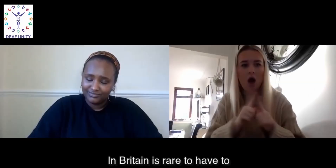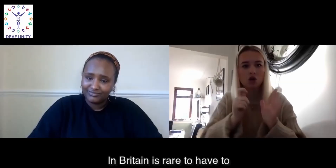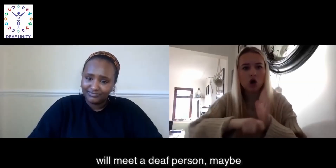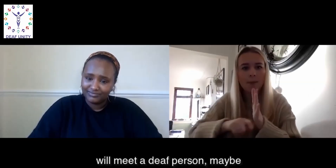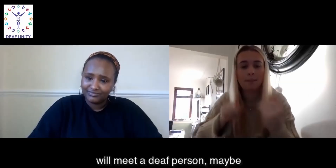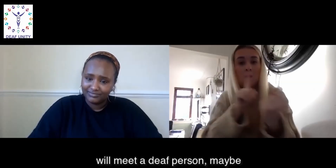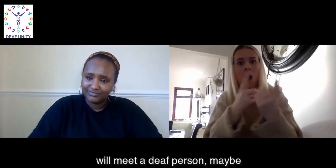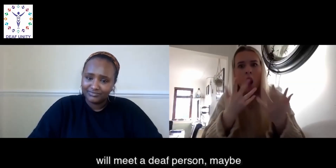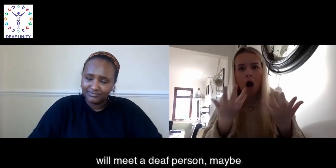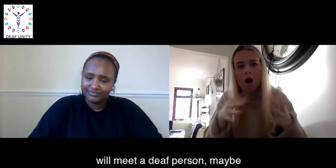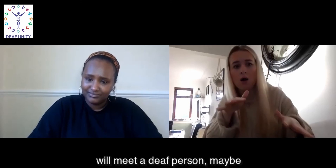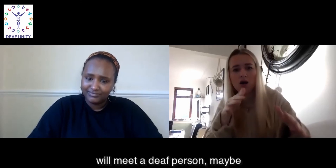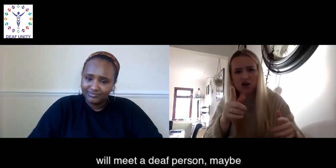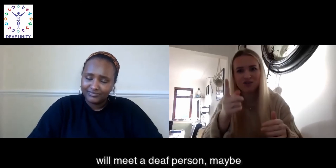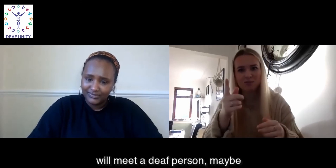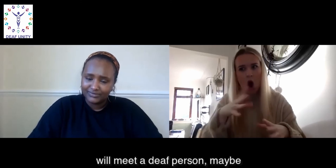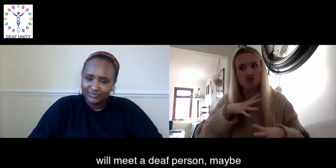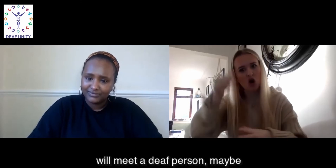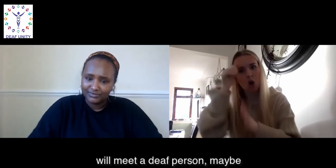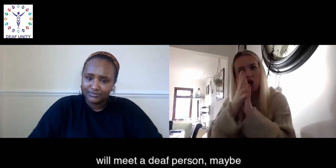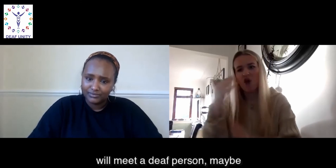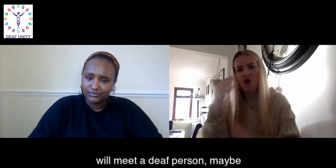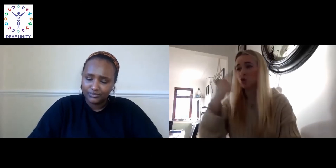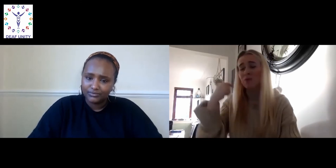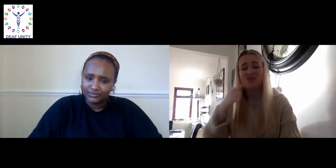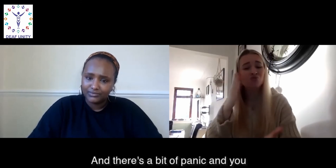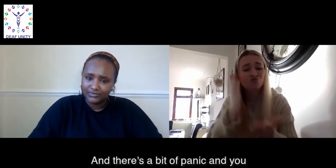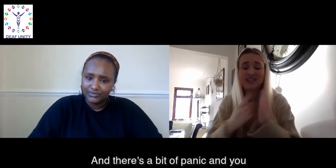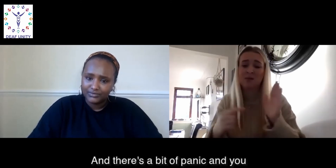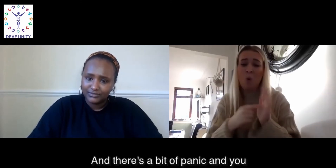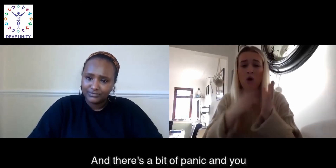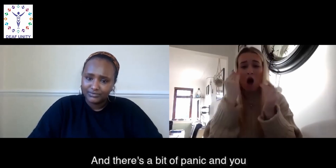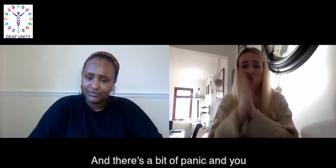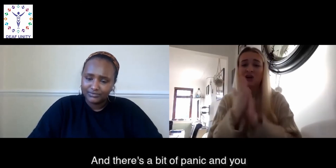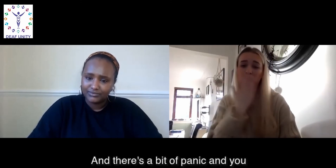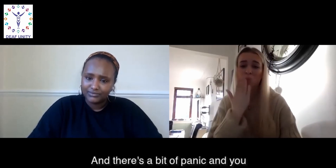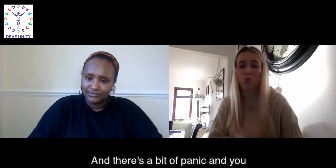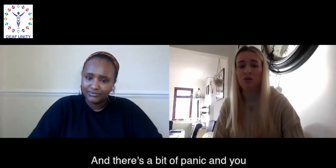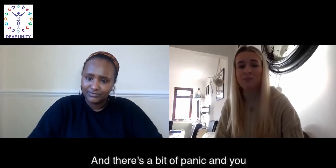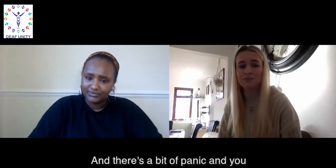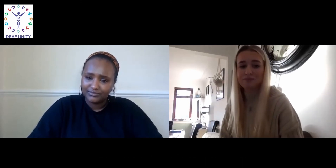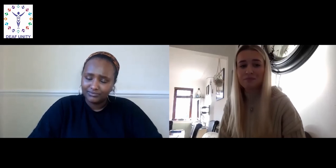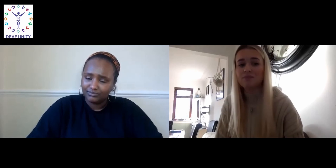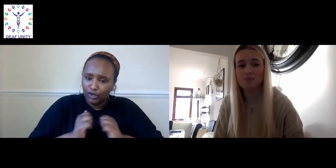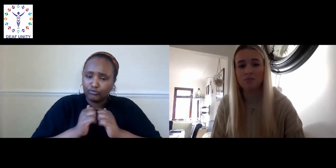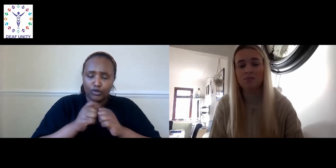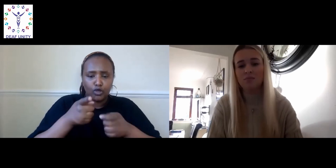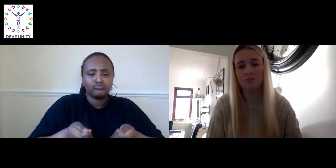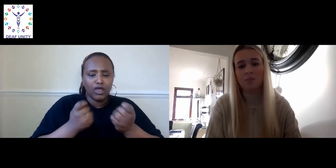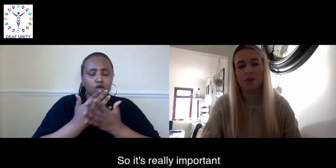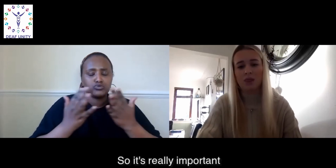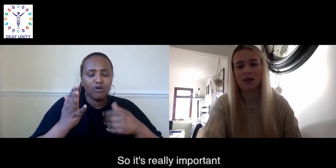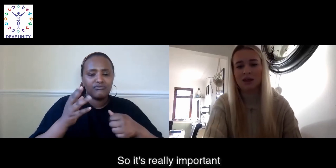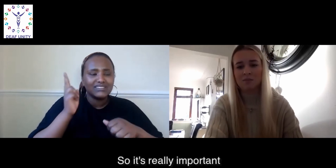but you will meet a deaf person, maybe in the shops, for example. And there's a bit of panic and you use gestures, but if you already knew sign, it'd be so much easier. So